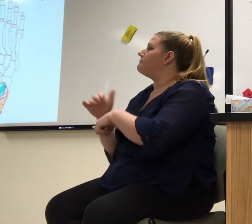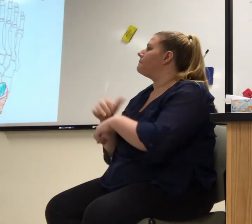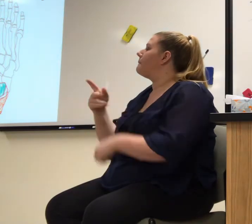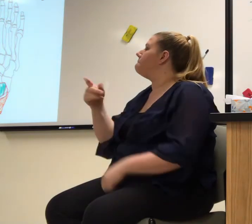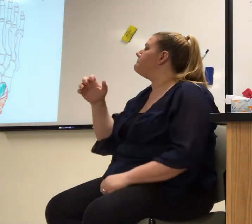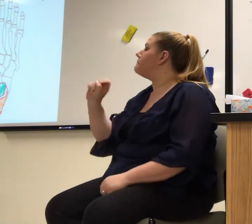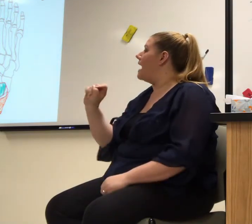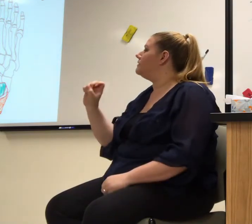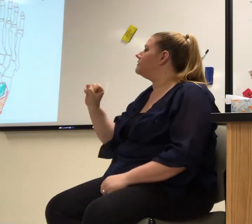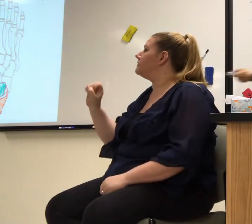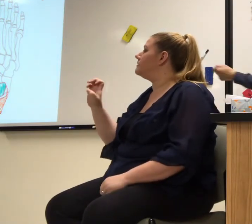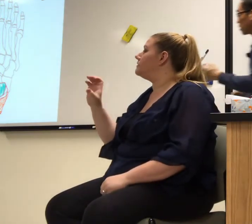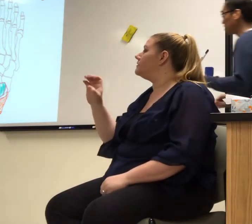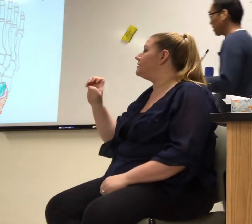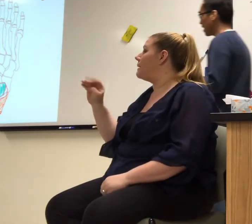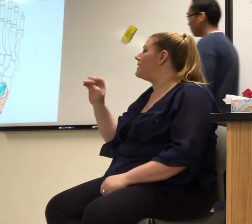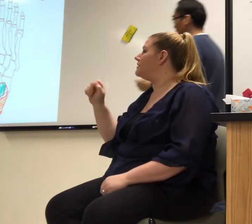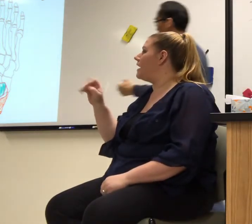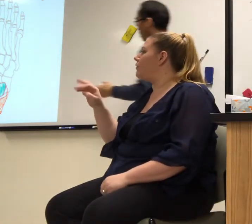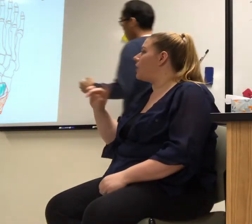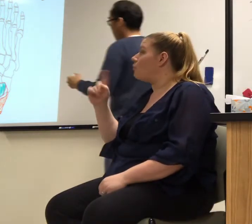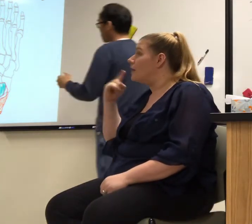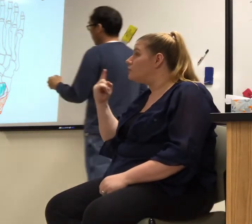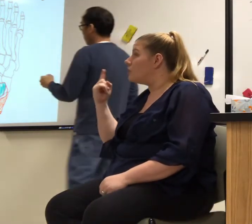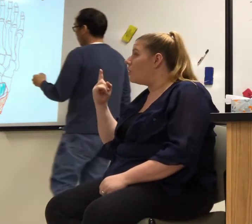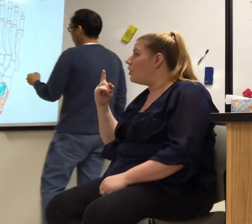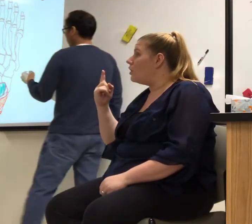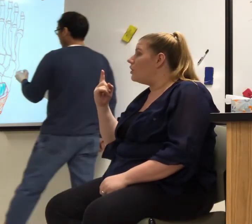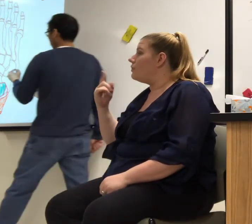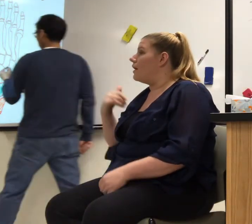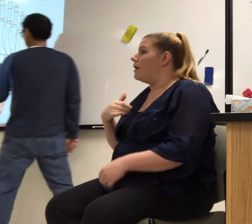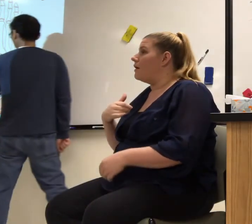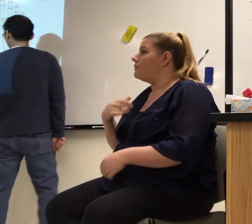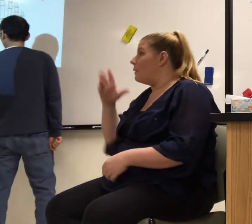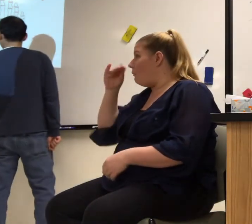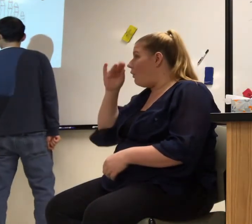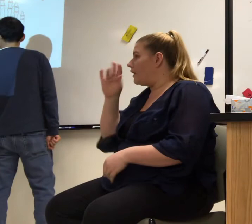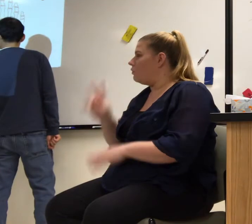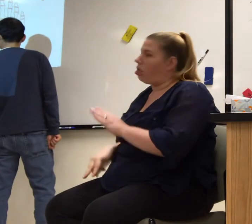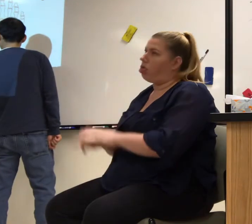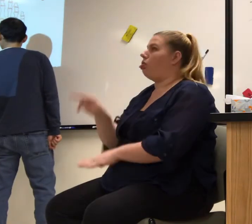Someone thought it was shaped like a boat. It's the Navy. It's right here.